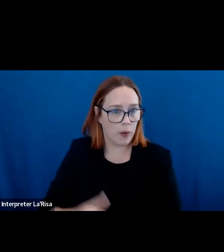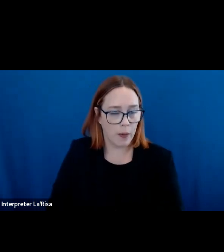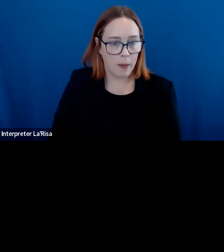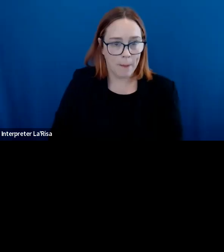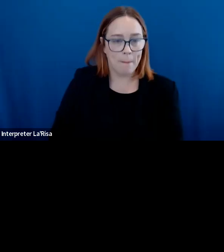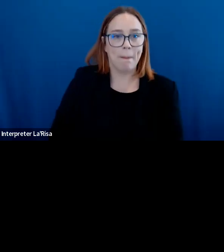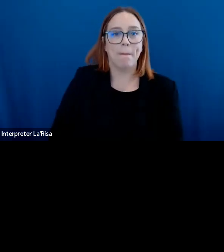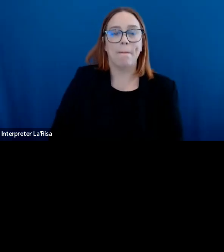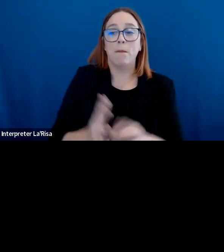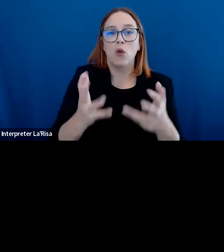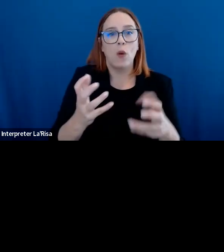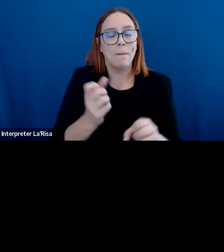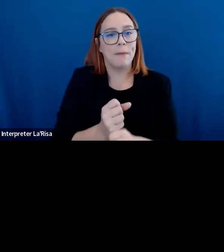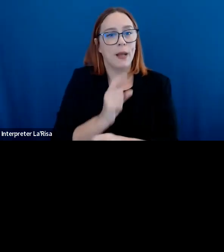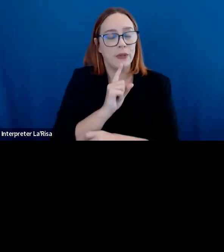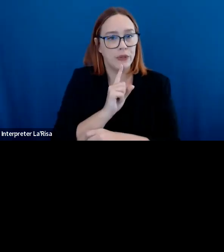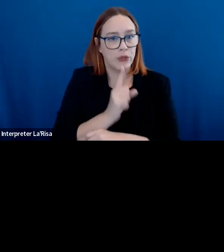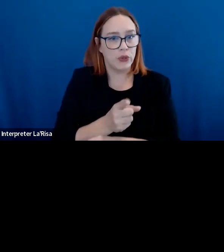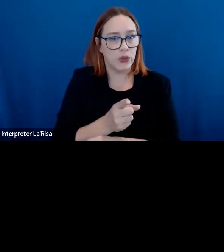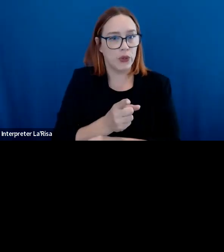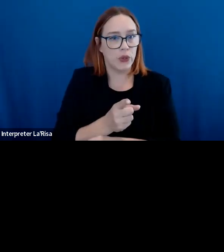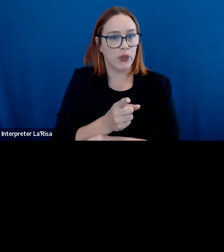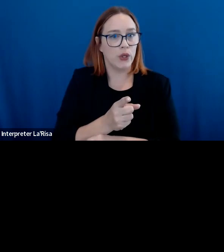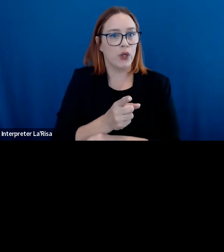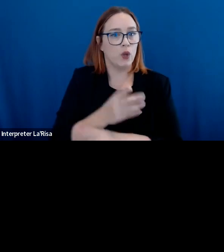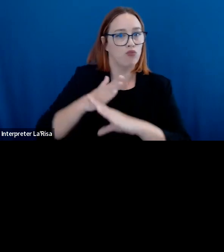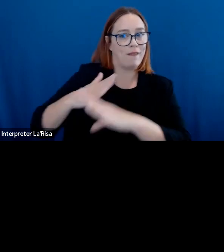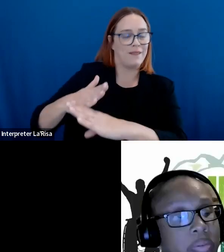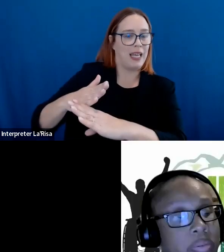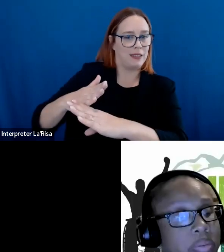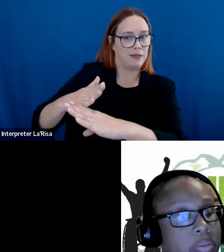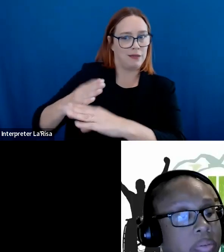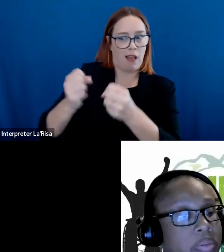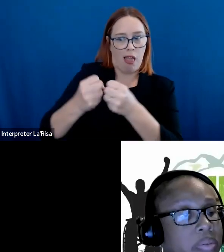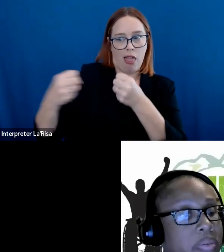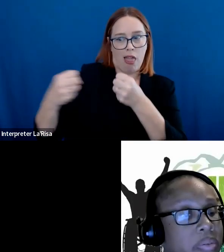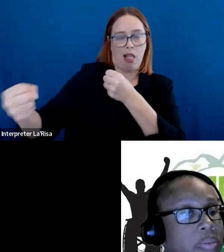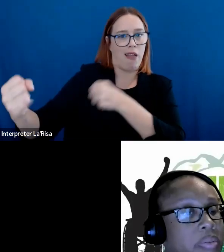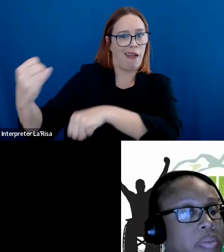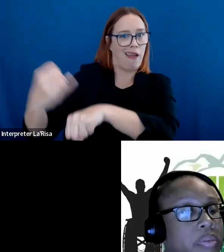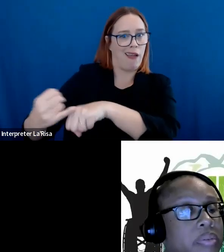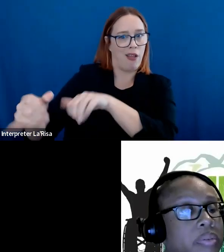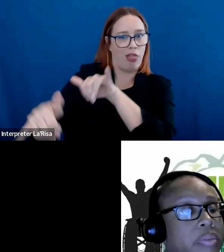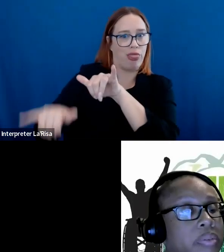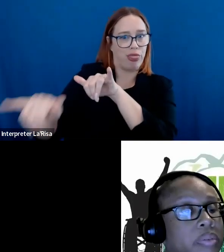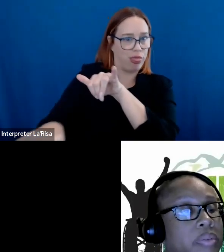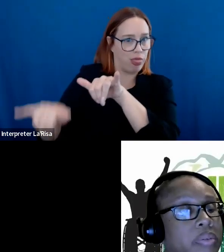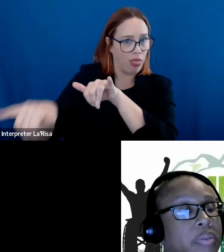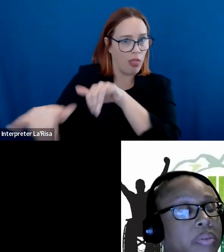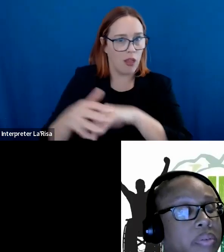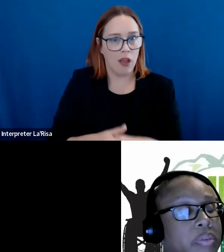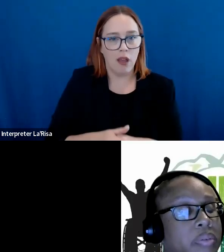ensure independence by informed decision. And these are words that we use every